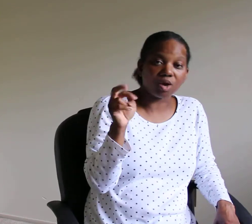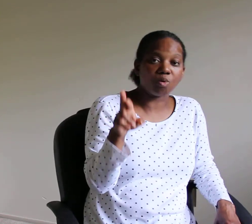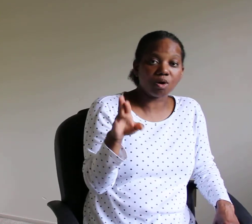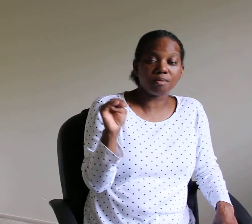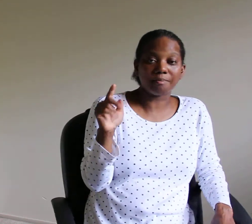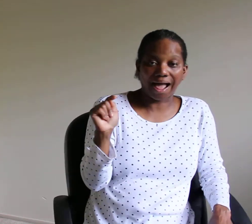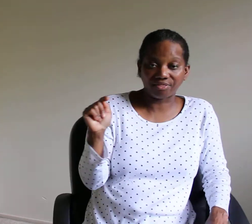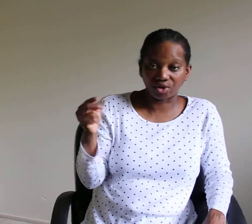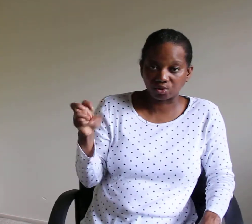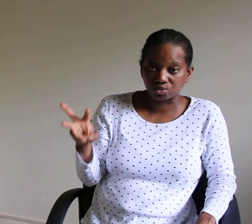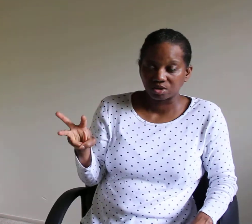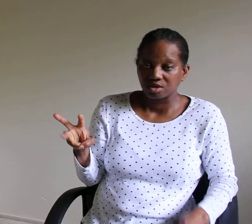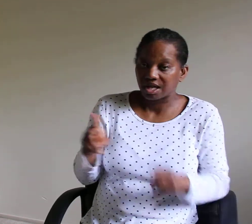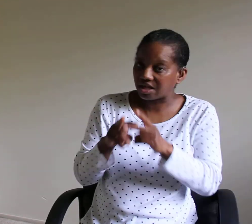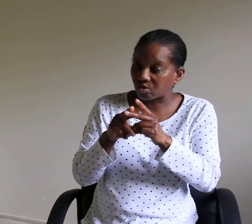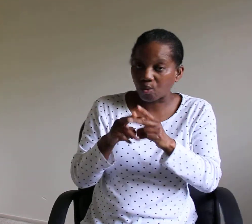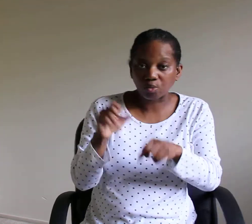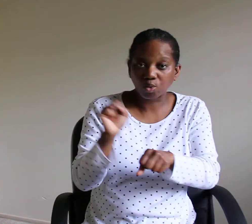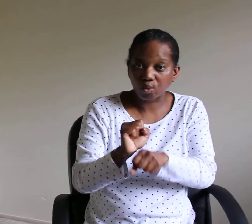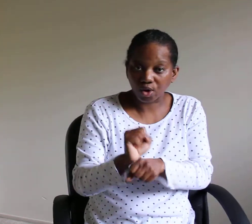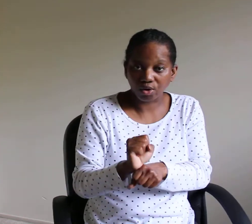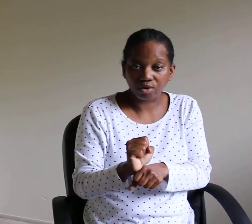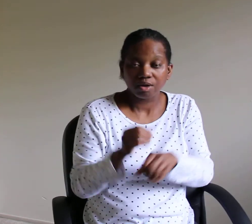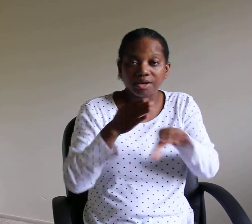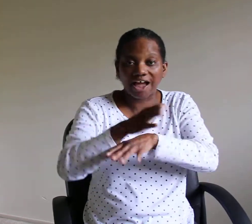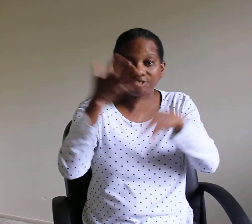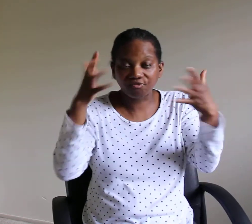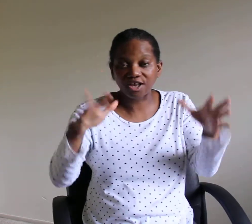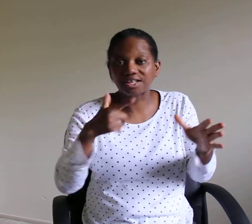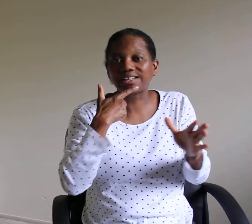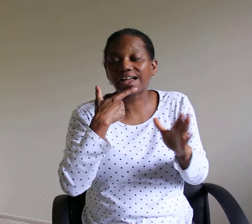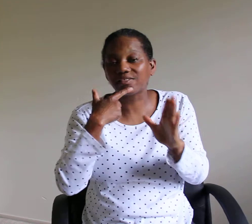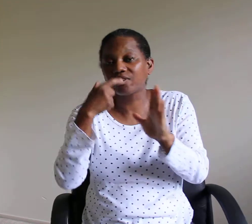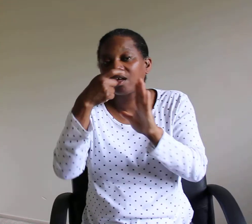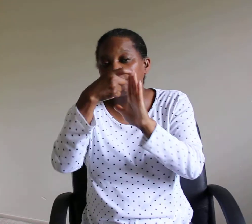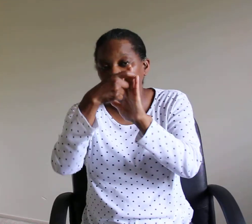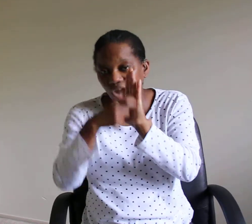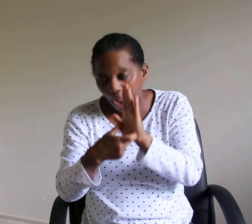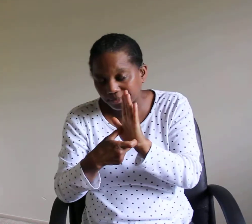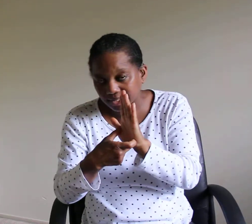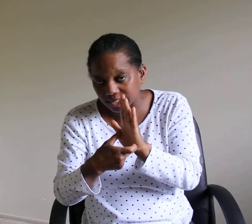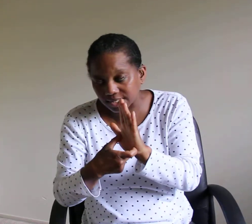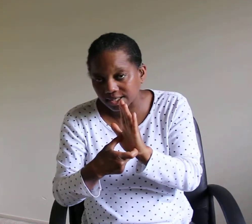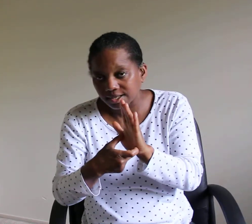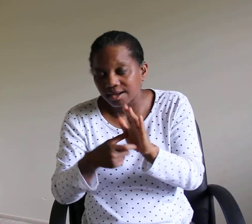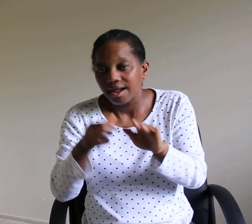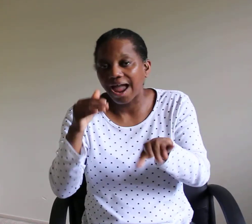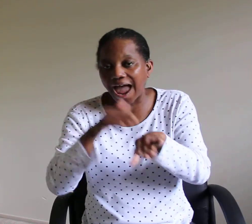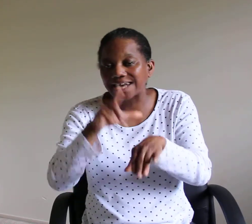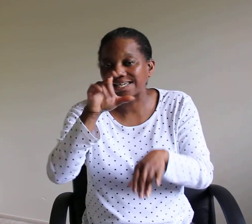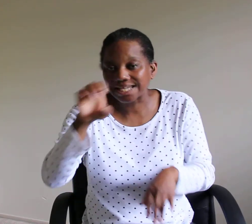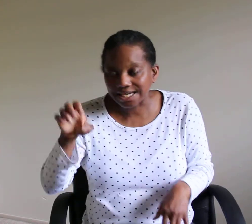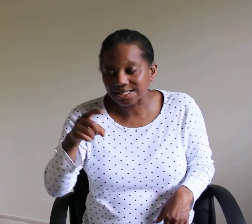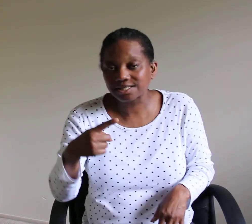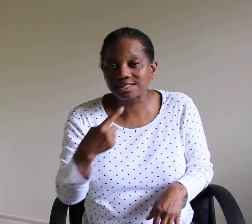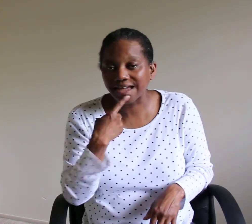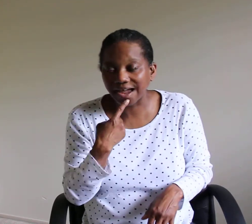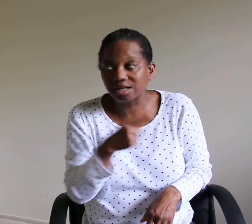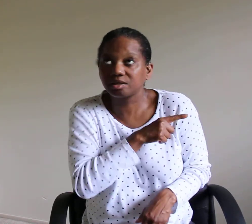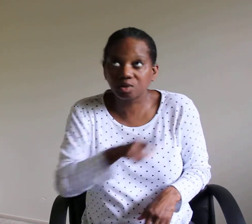or Matthew, either one will work. But after you finish saying the chapter, at least say,